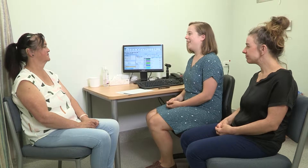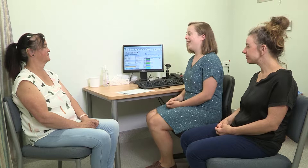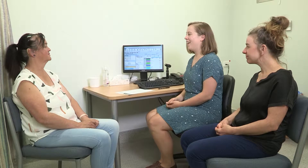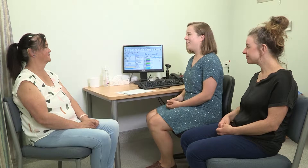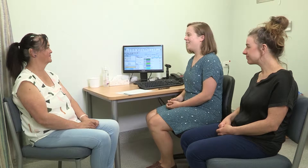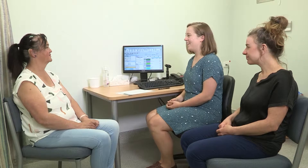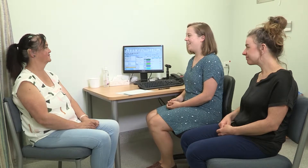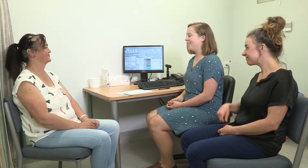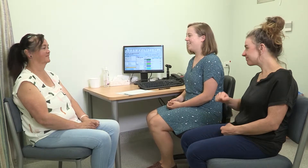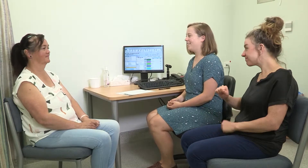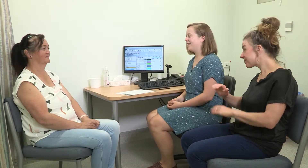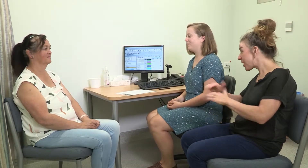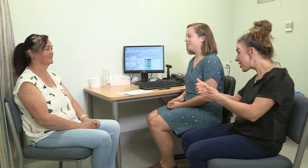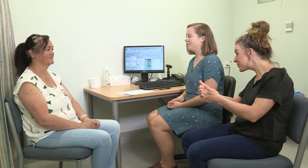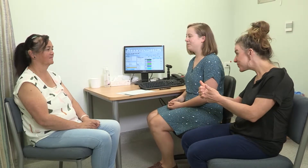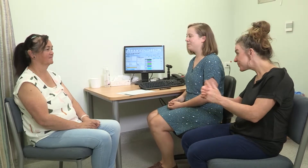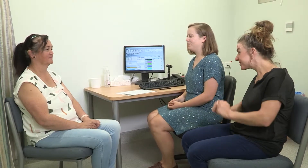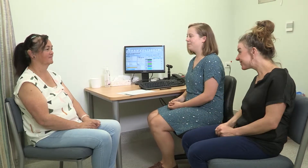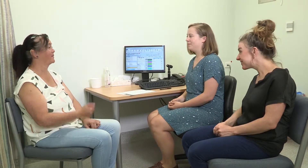Hi Rebecca, how are you today?